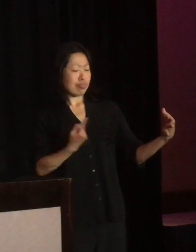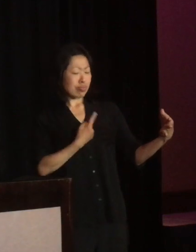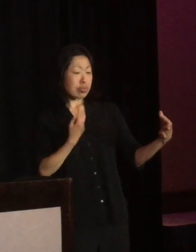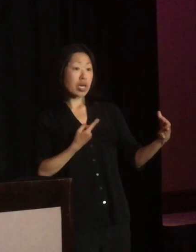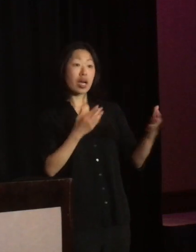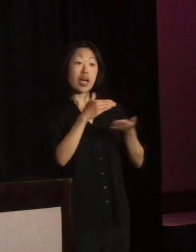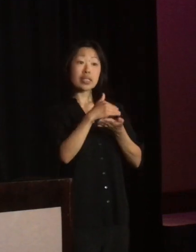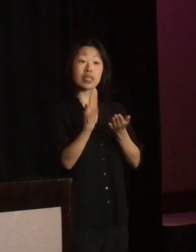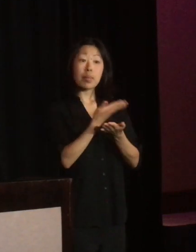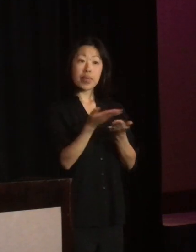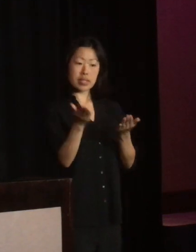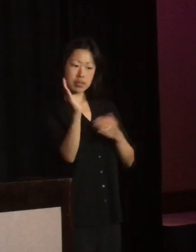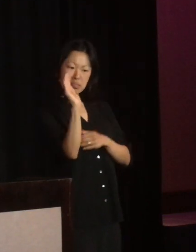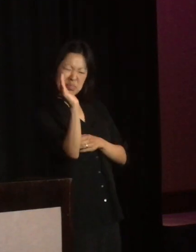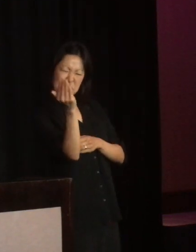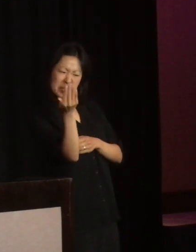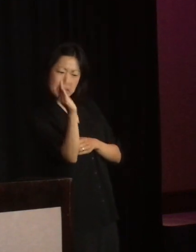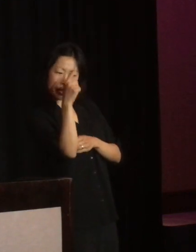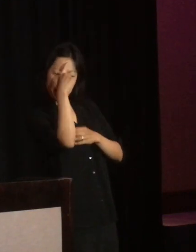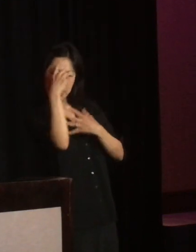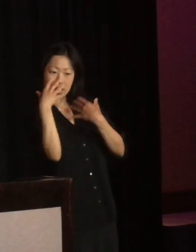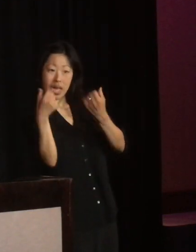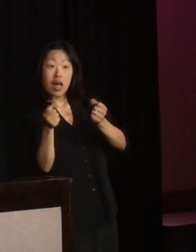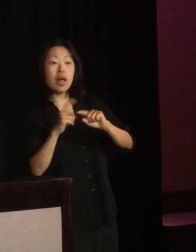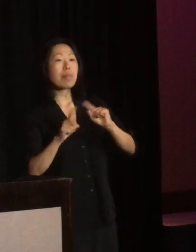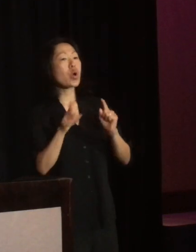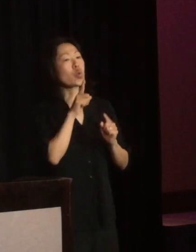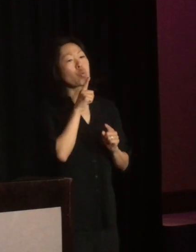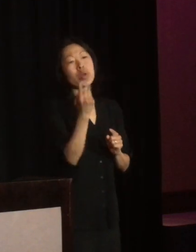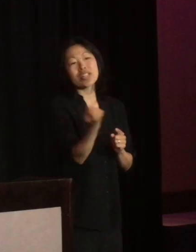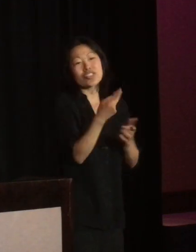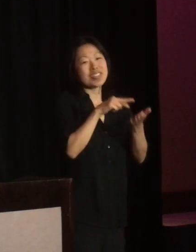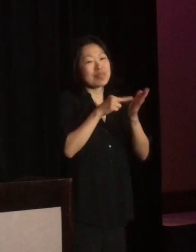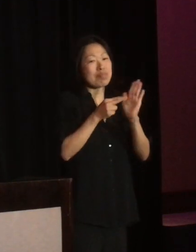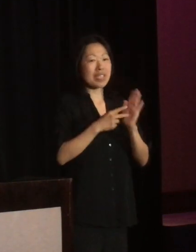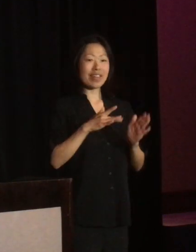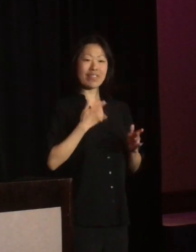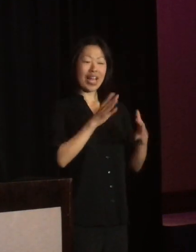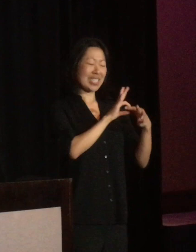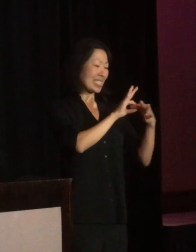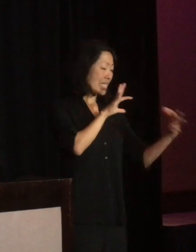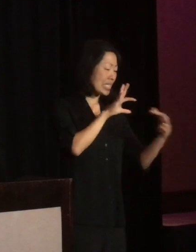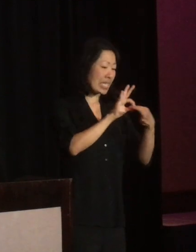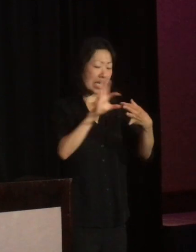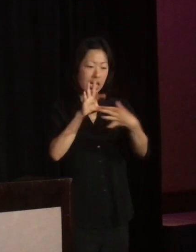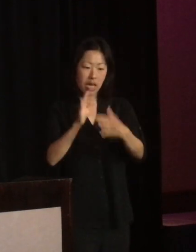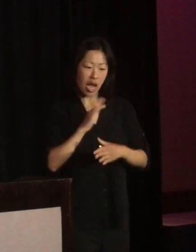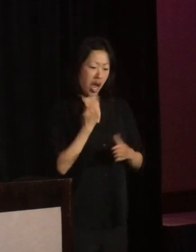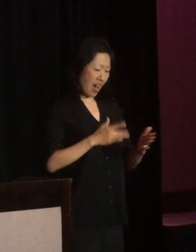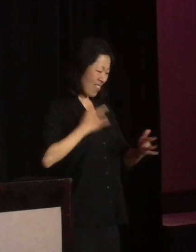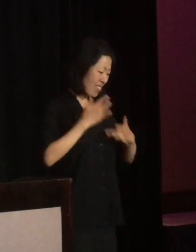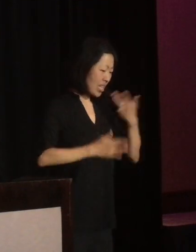mental health that might have a lot to do just with our experience of being disconnected and not knowing what to do with our feelings.